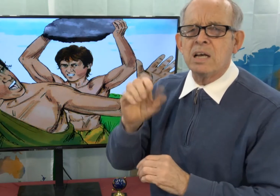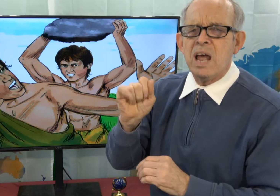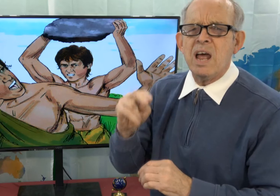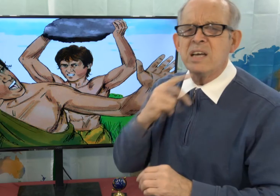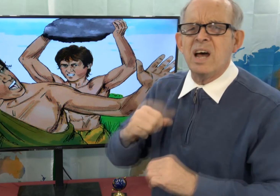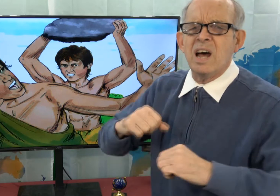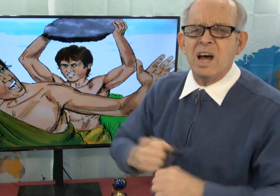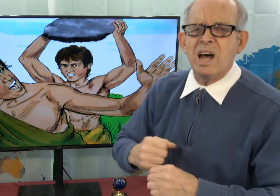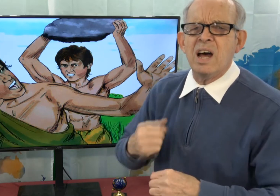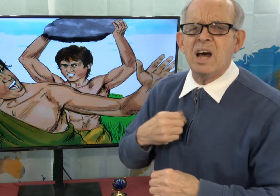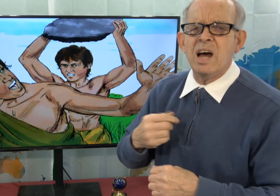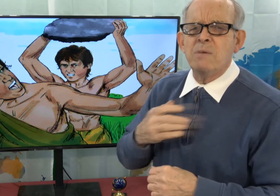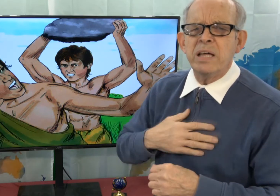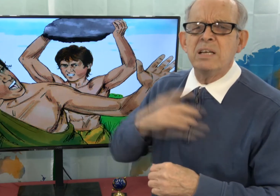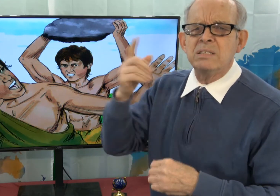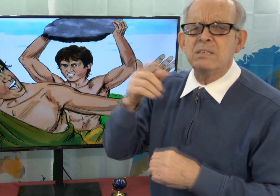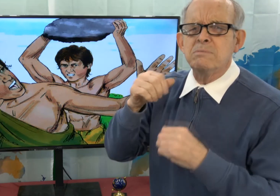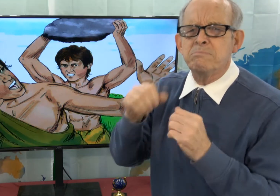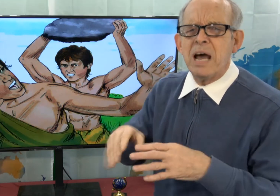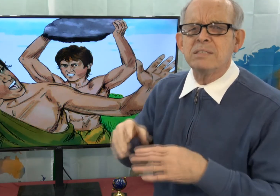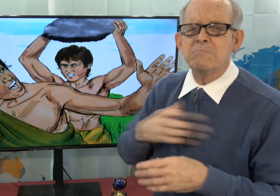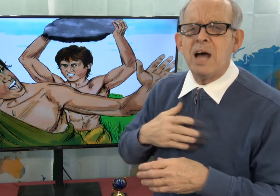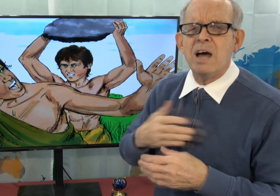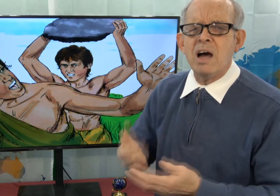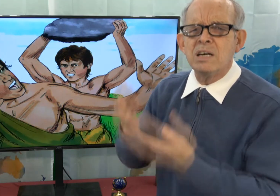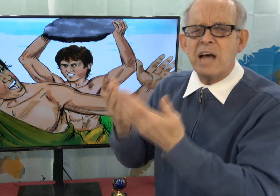Can please bless my